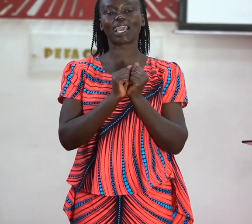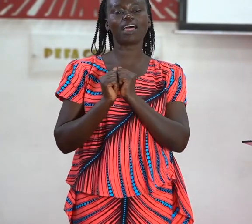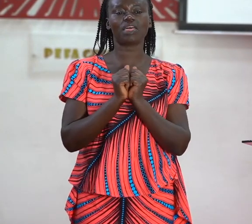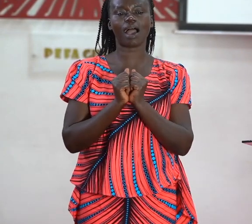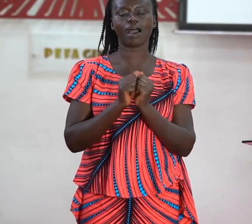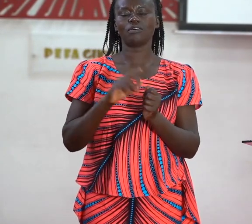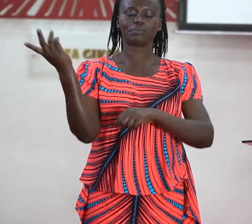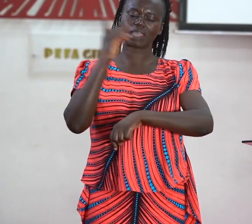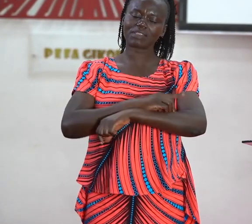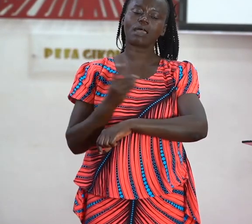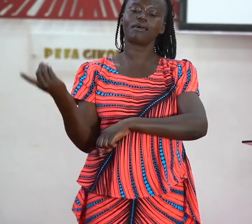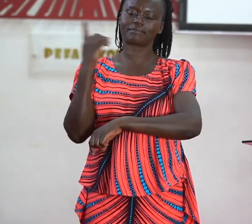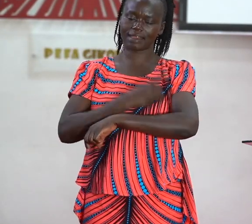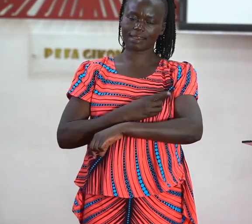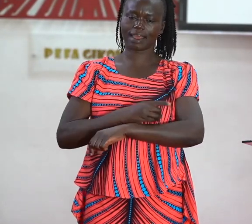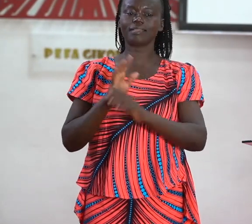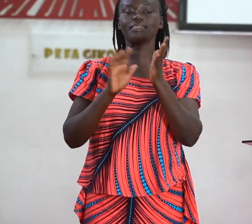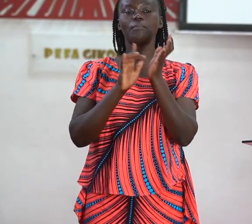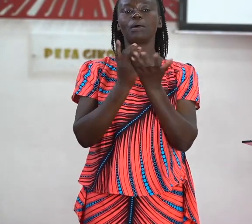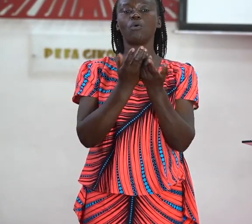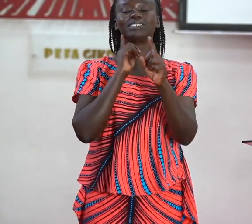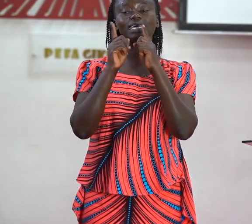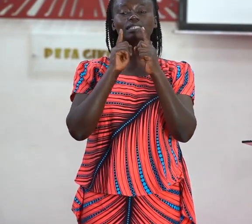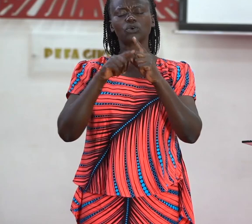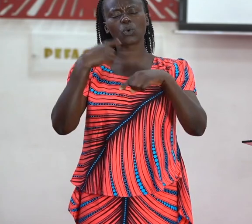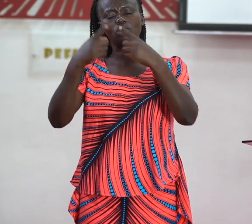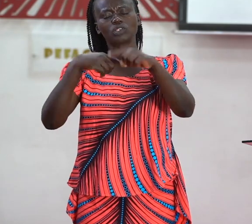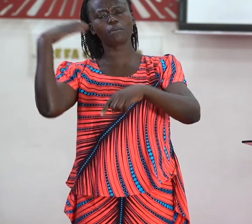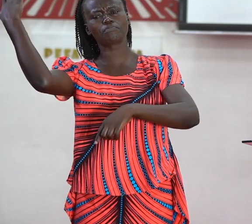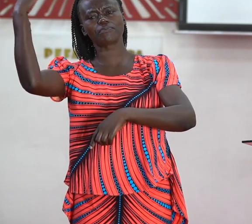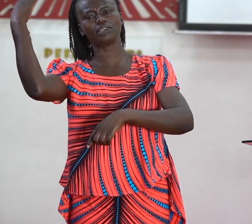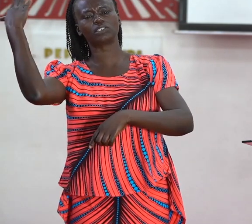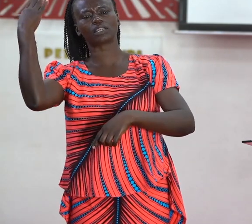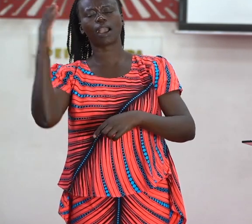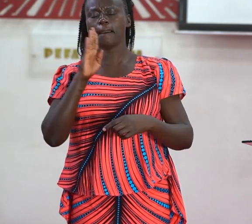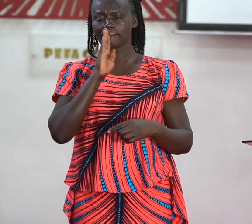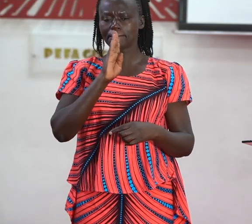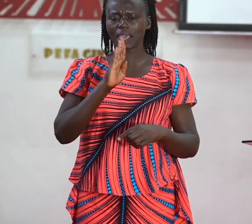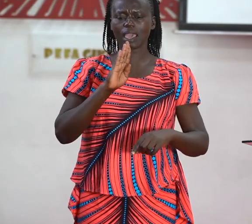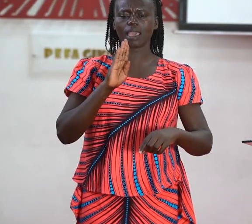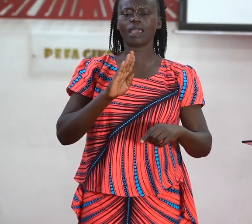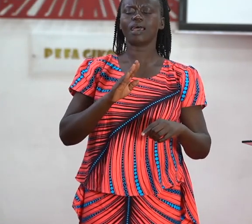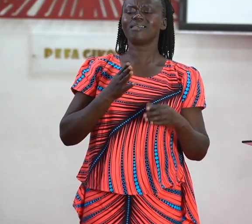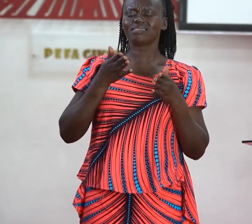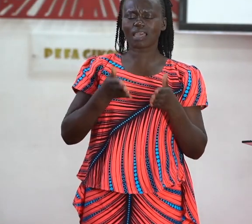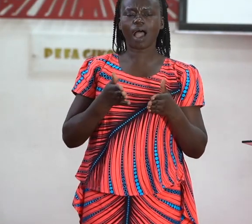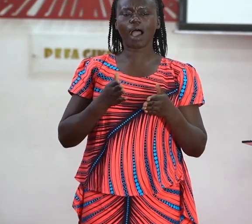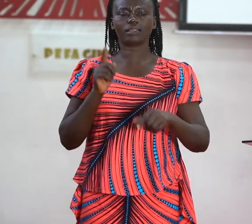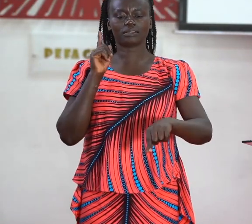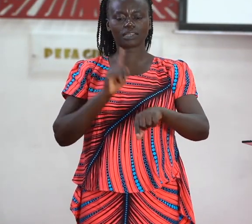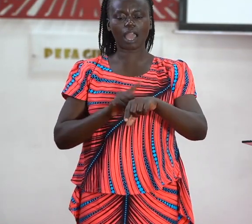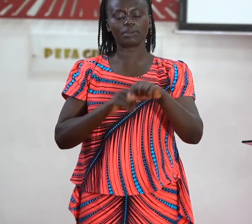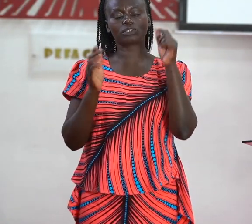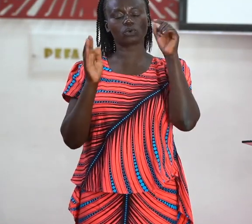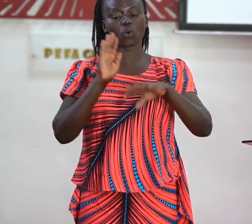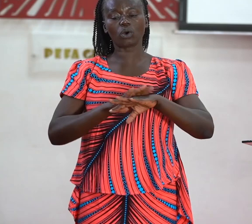day. The Bible says, continue to preach the word. Be instant in season and out of season. Rebuke,